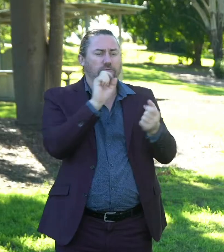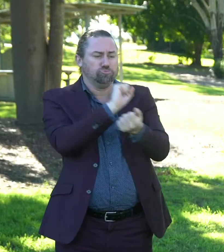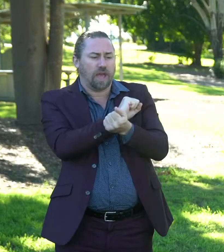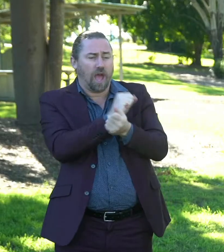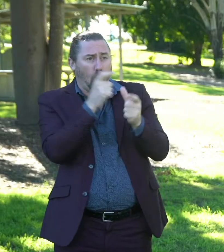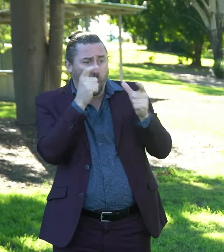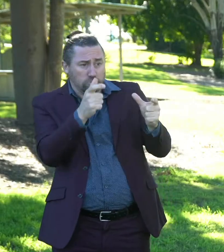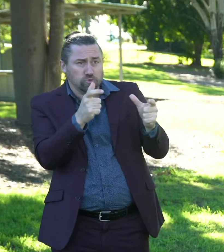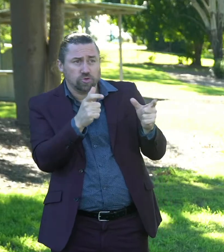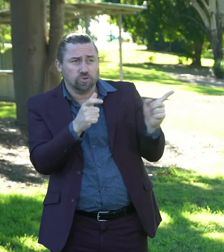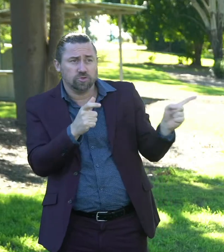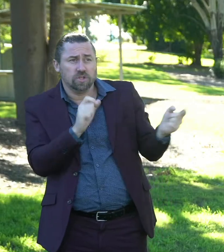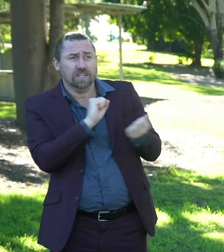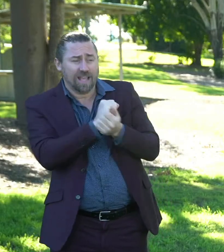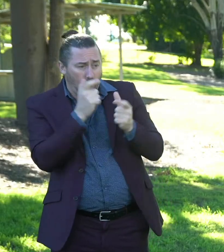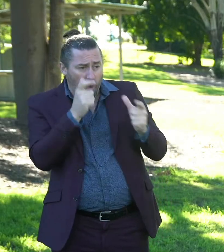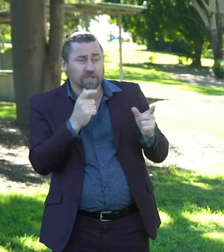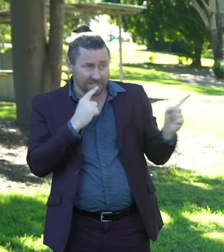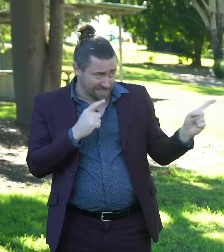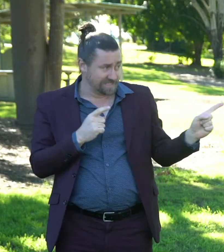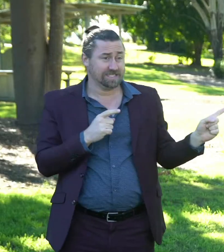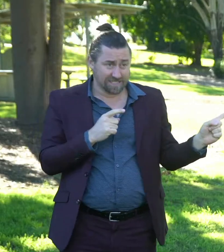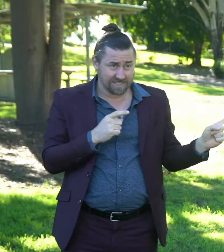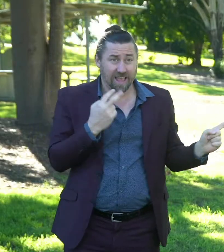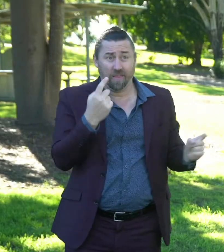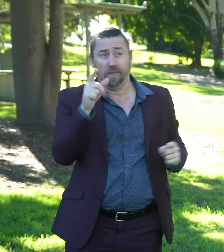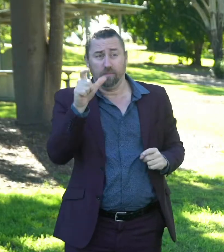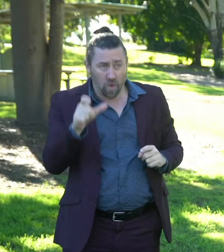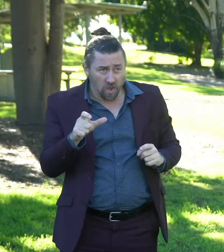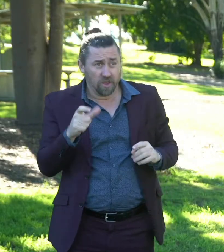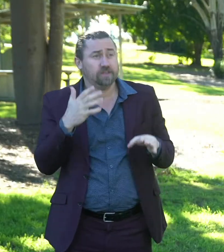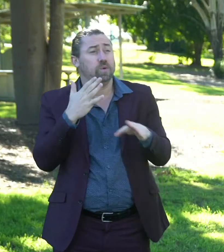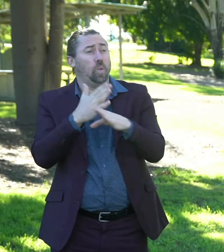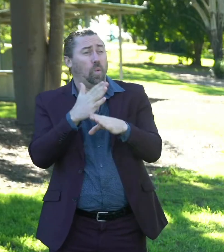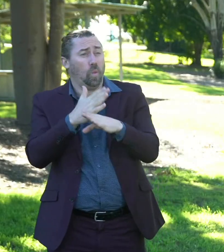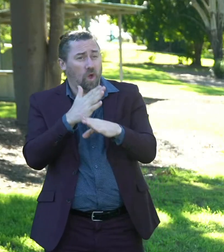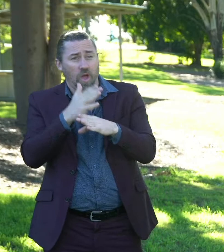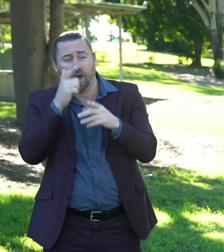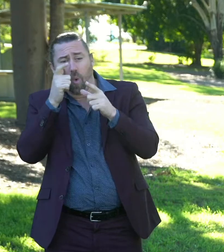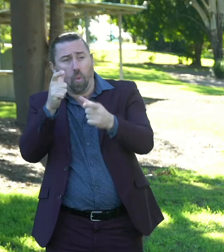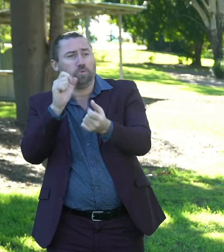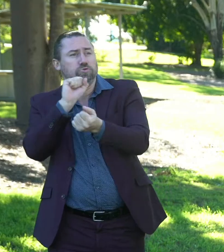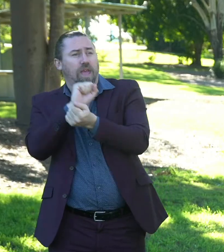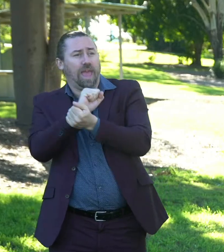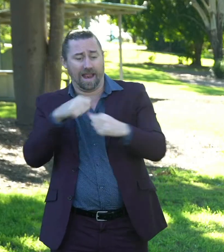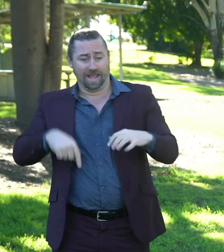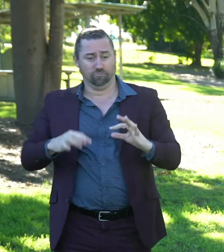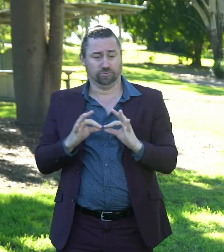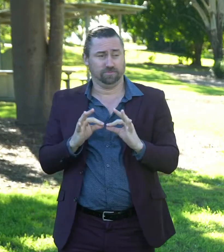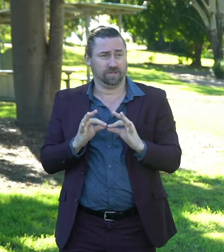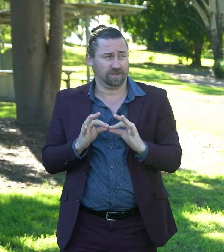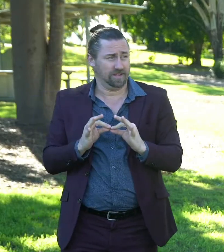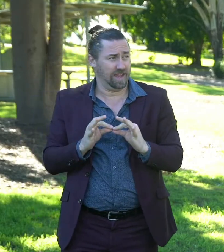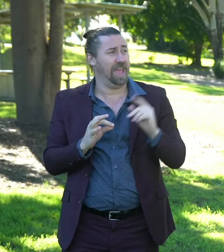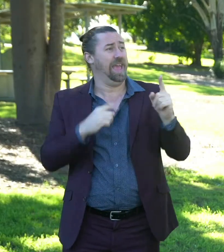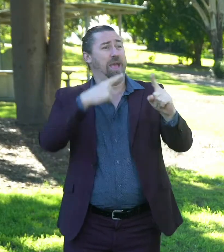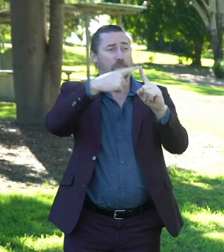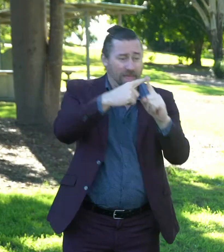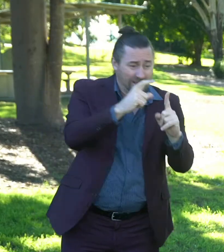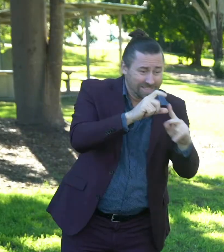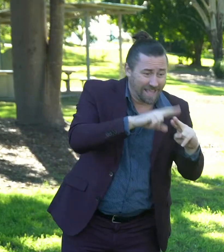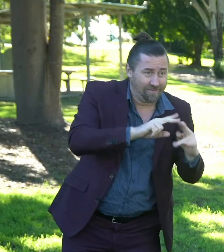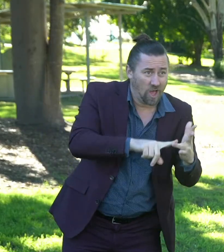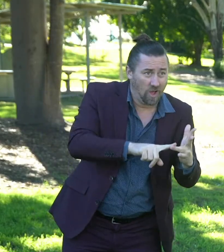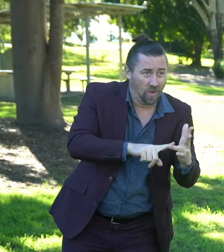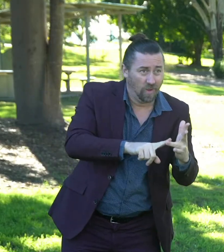Yes, that's correct. So this person works at the watch house here in Brisbane.